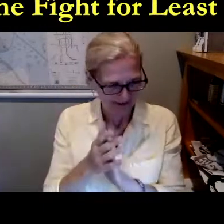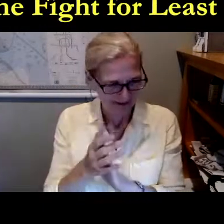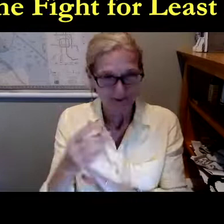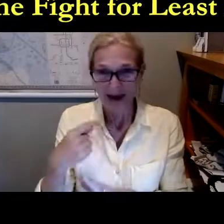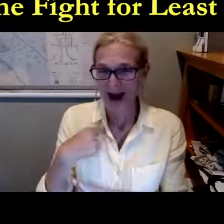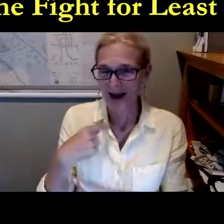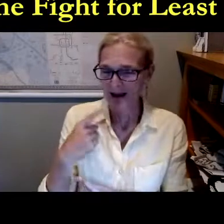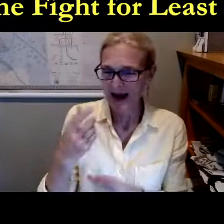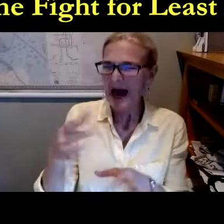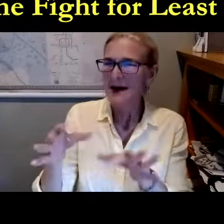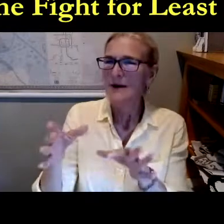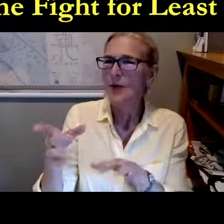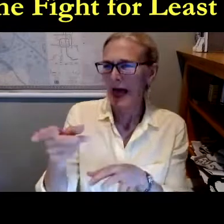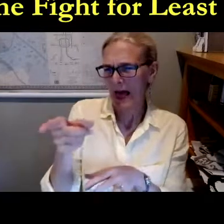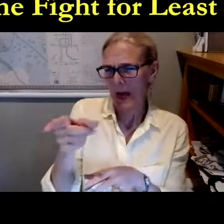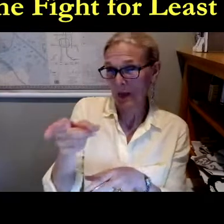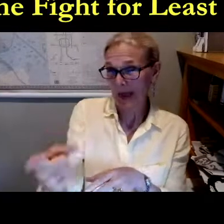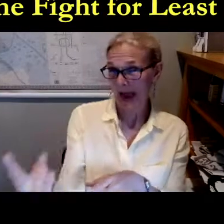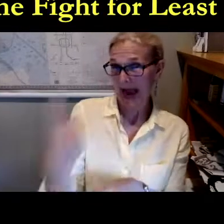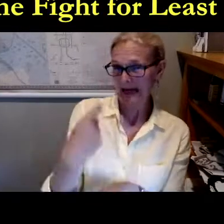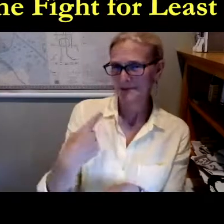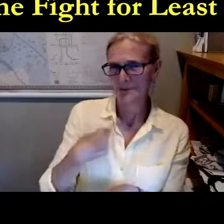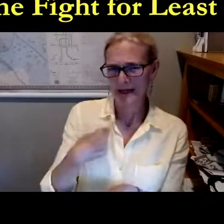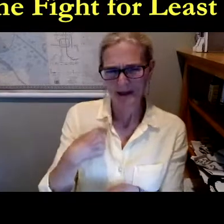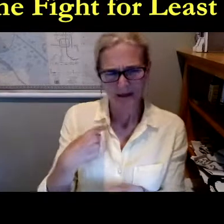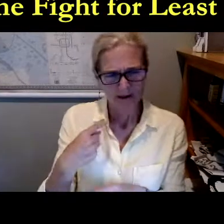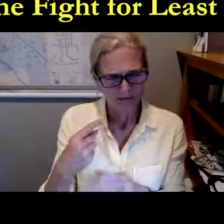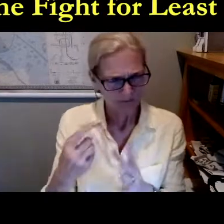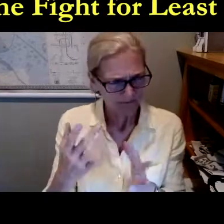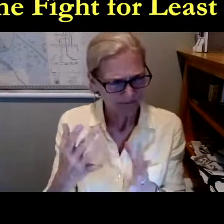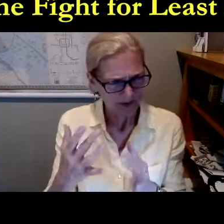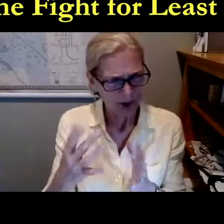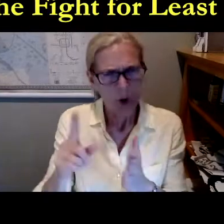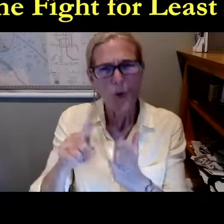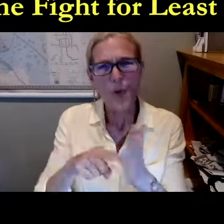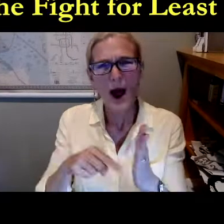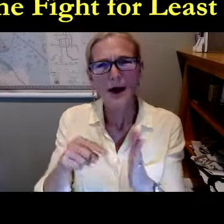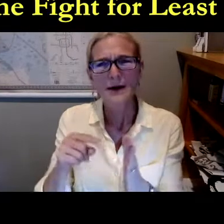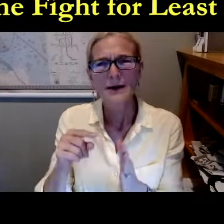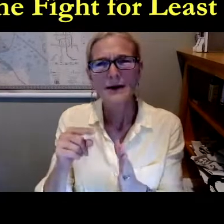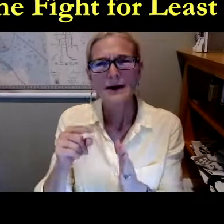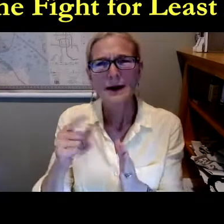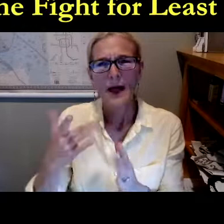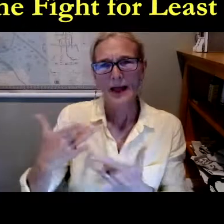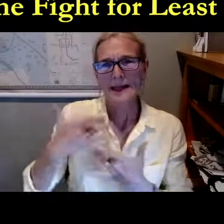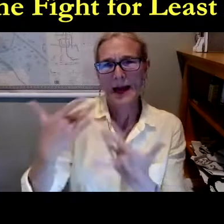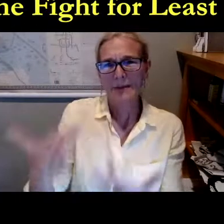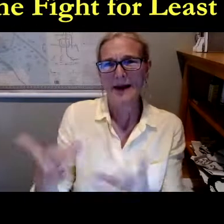yesterday with a group of people.